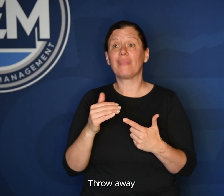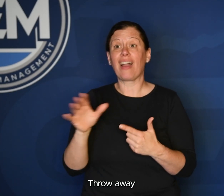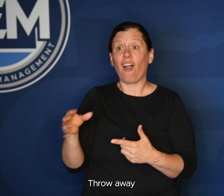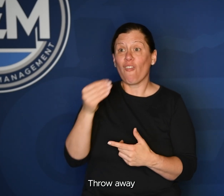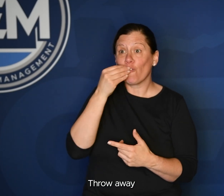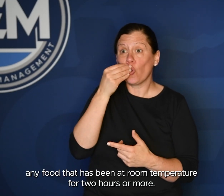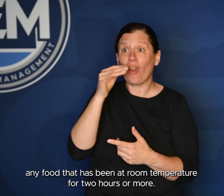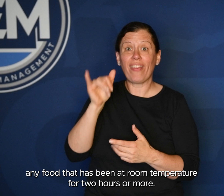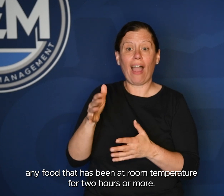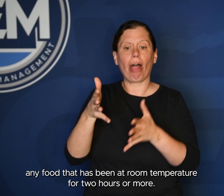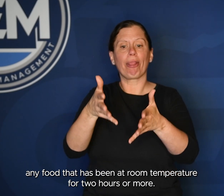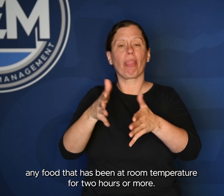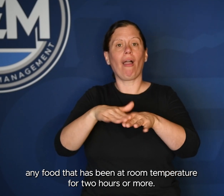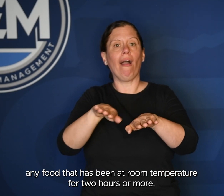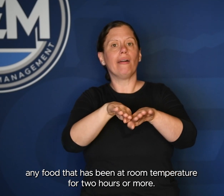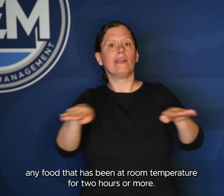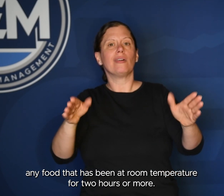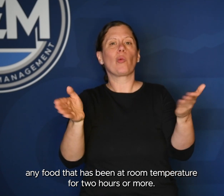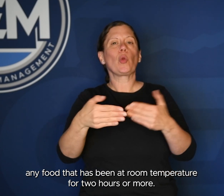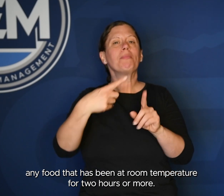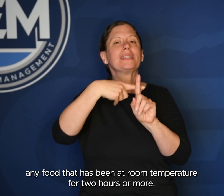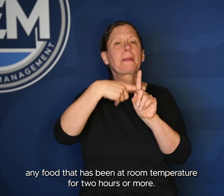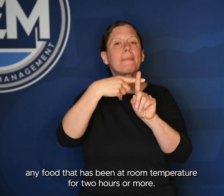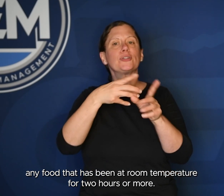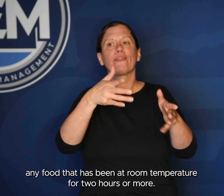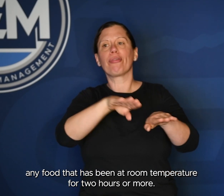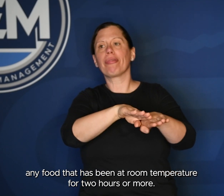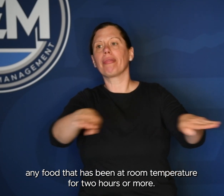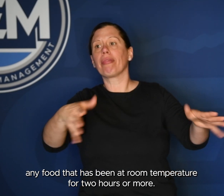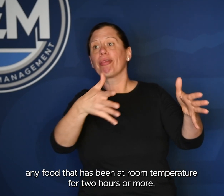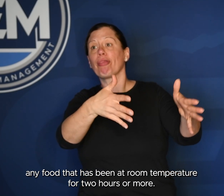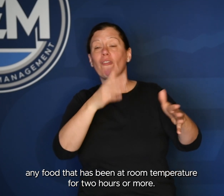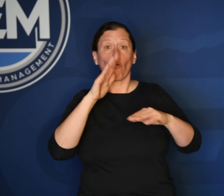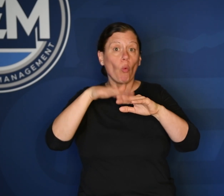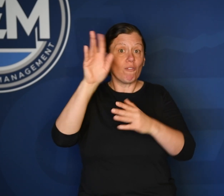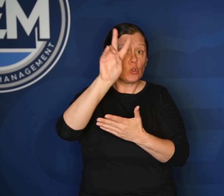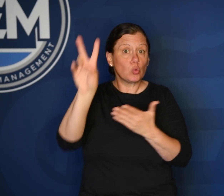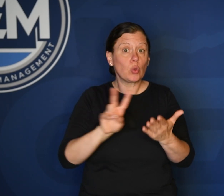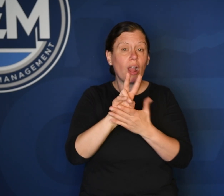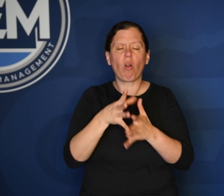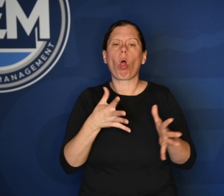Throw away any food that's been at room temperature for 2 hours or more.